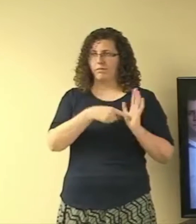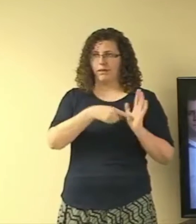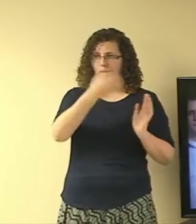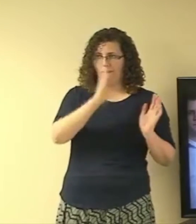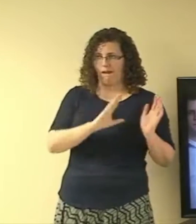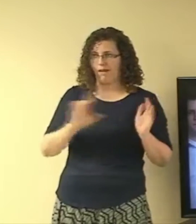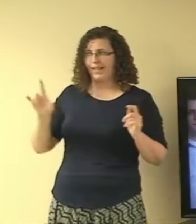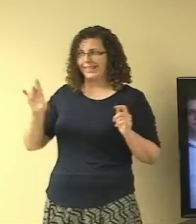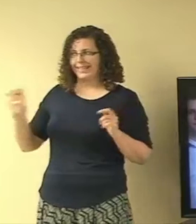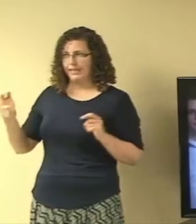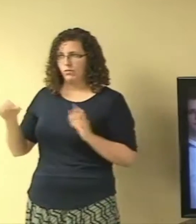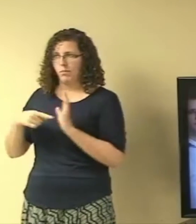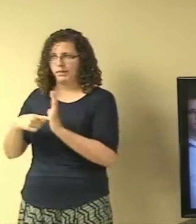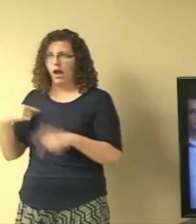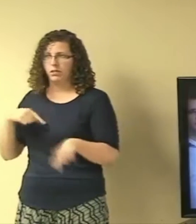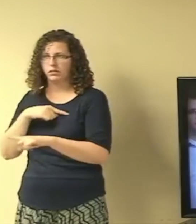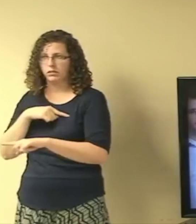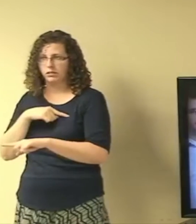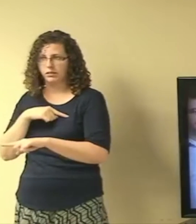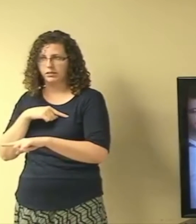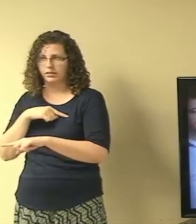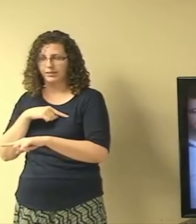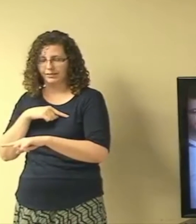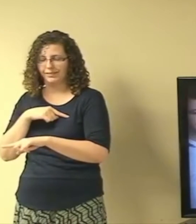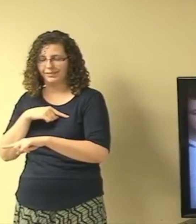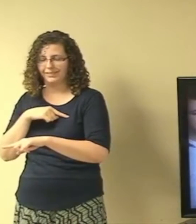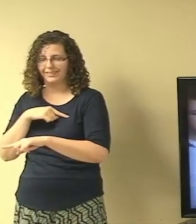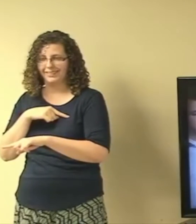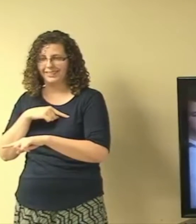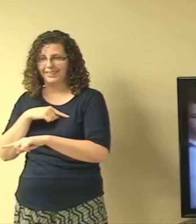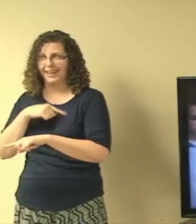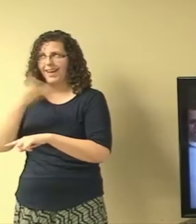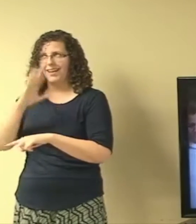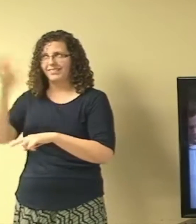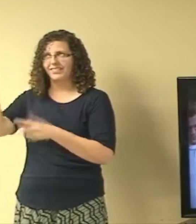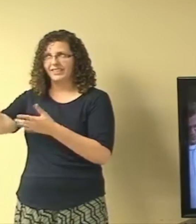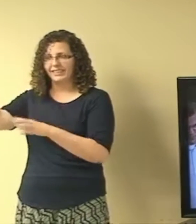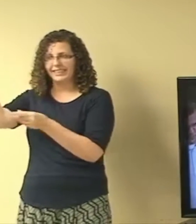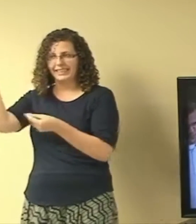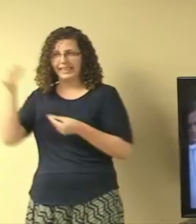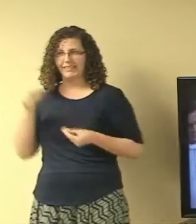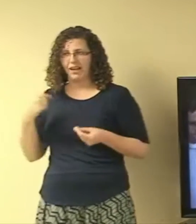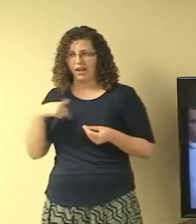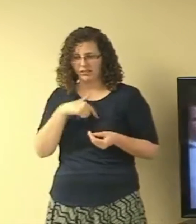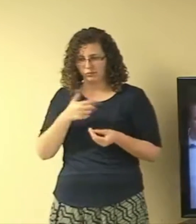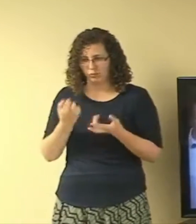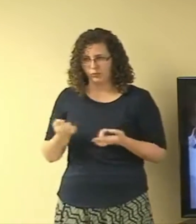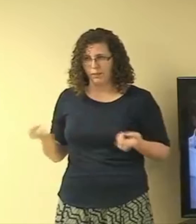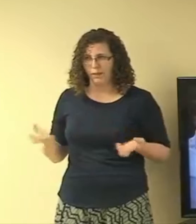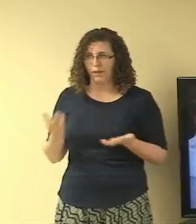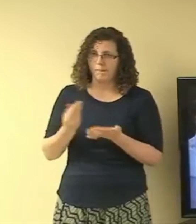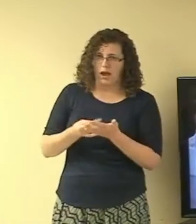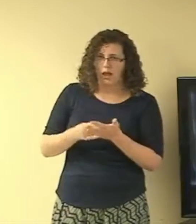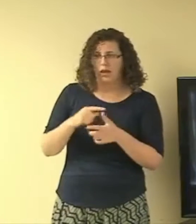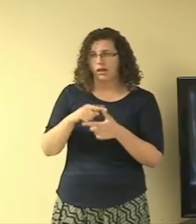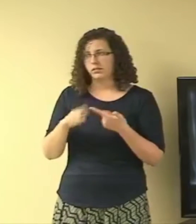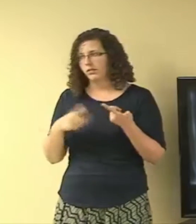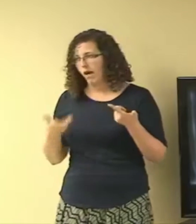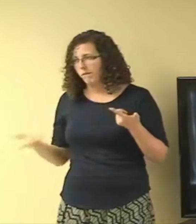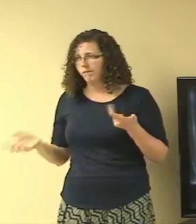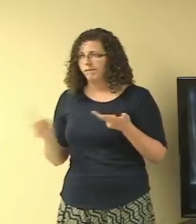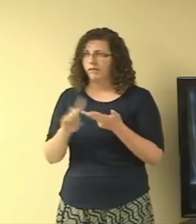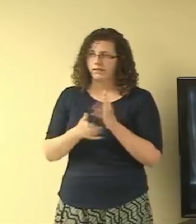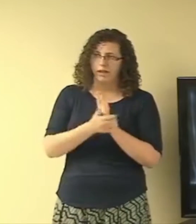I. You see, he placed in our hands resources, money, stuff, time,